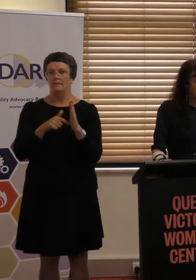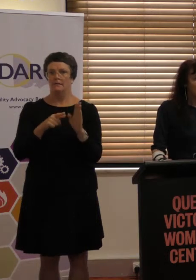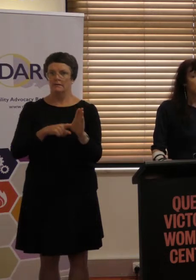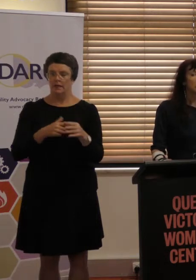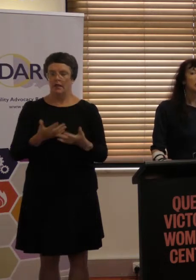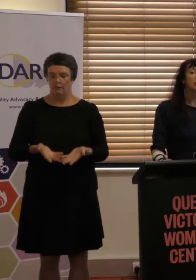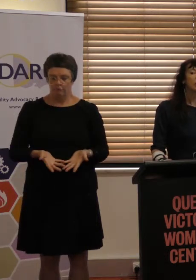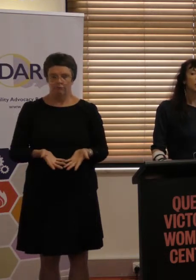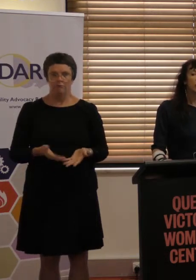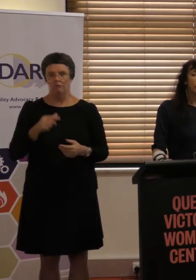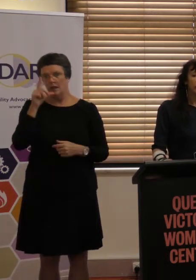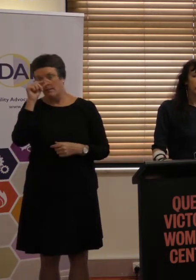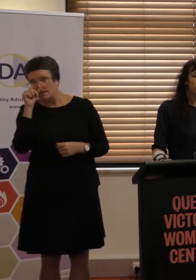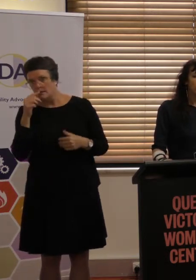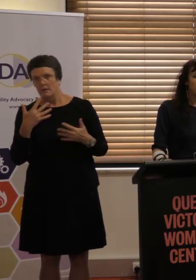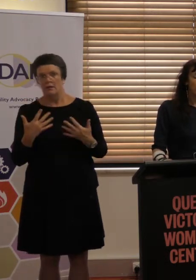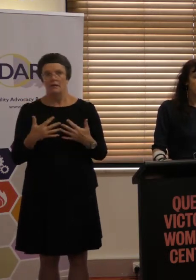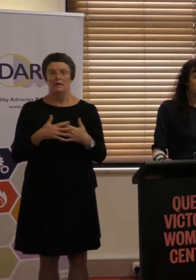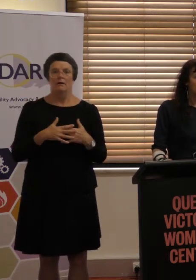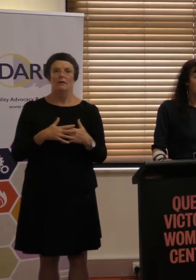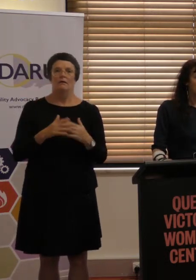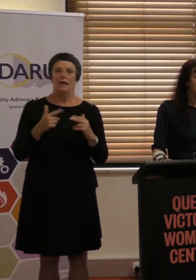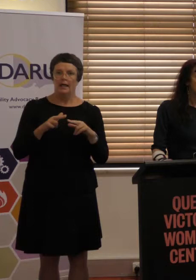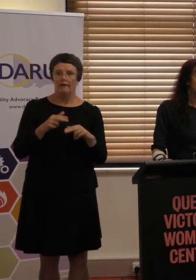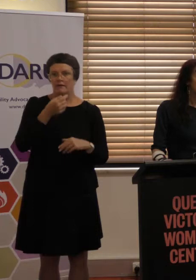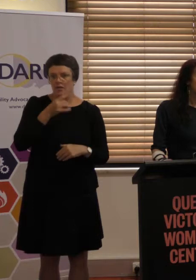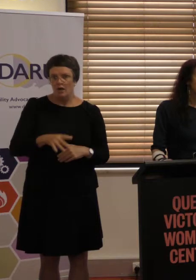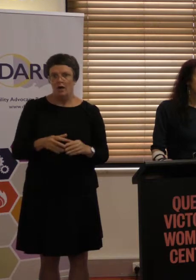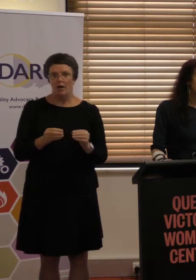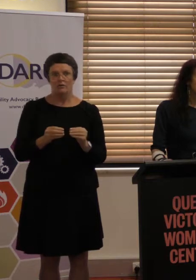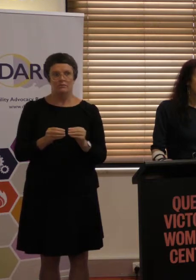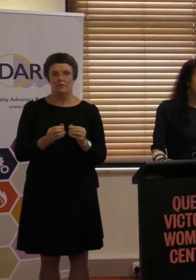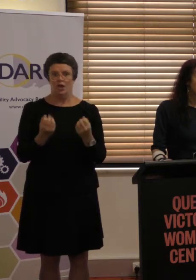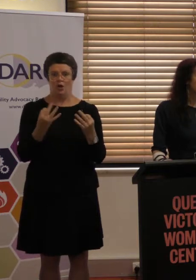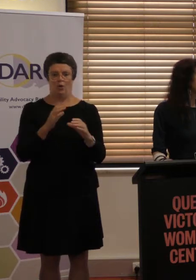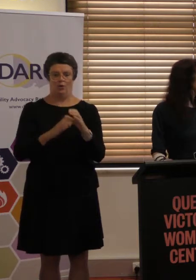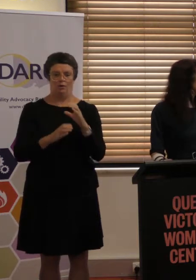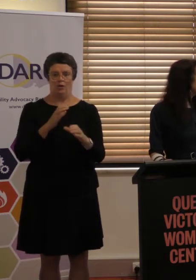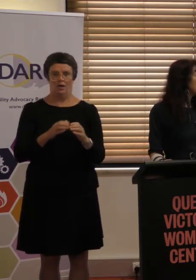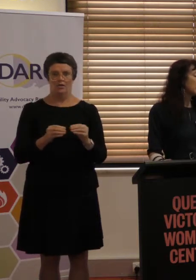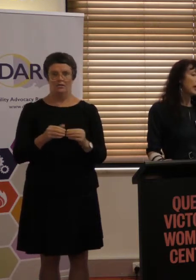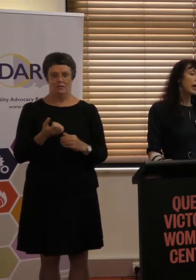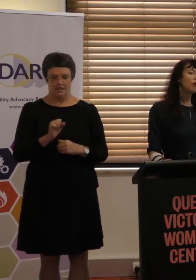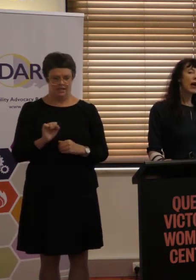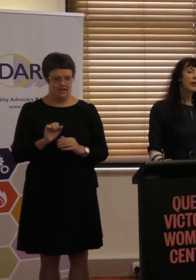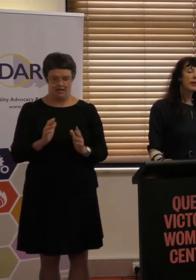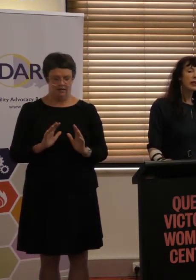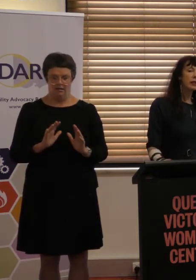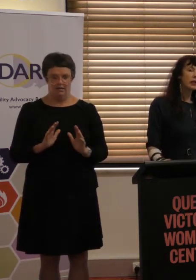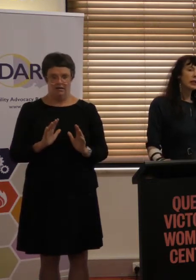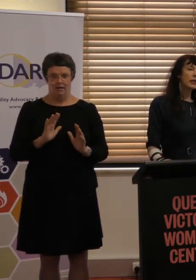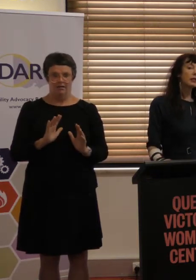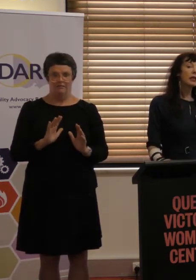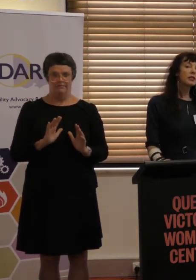disabilities, and particularly those with no functional communication method, are still being treated as if they are utterly stupid. And rather